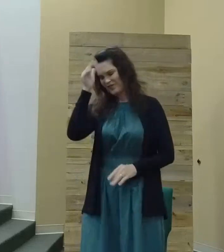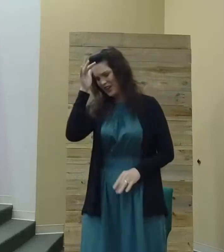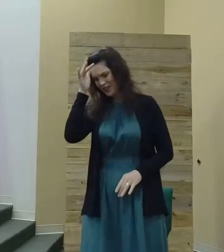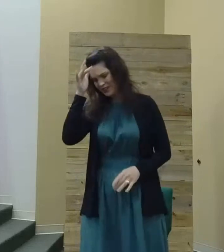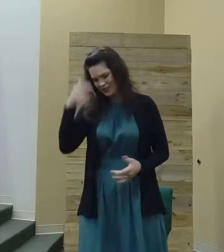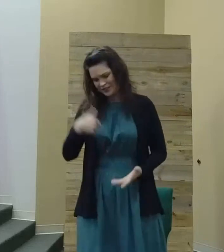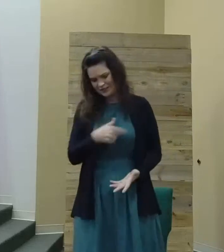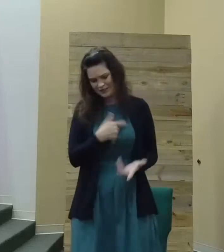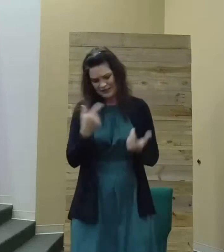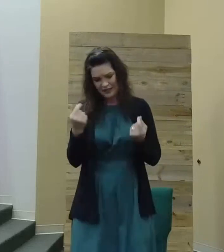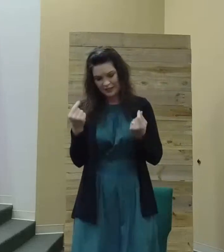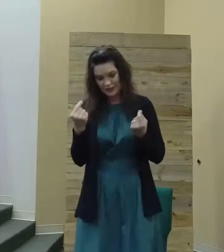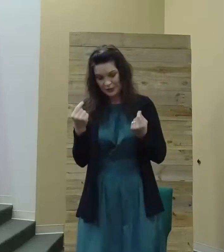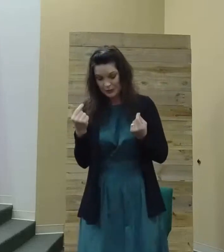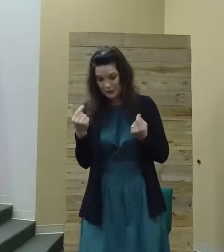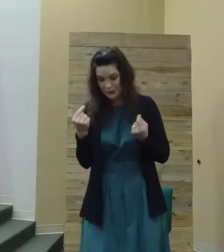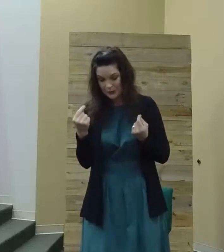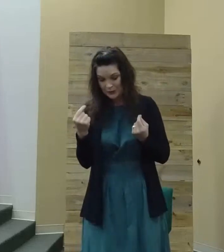Father, let us do that